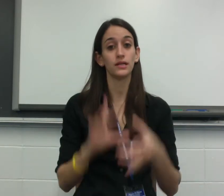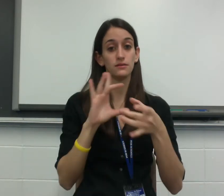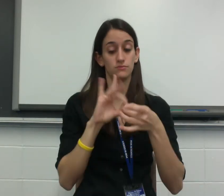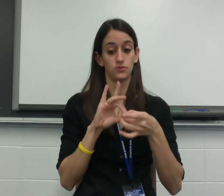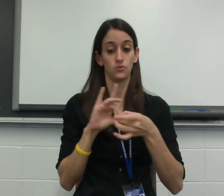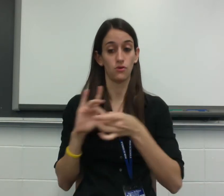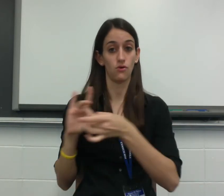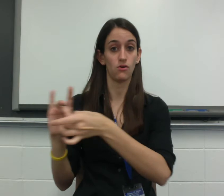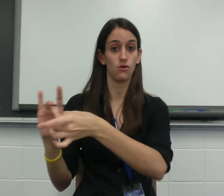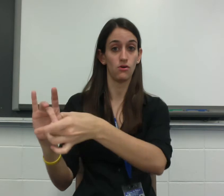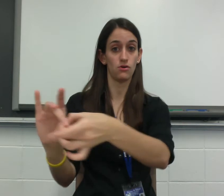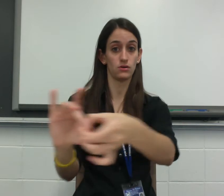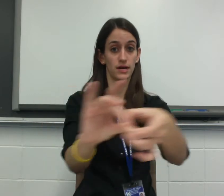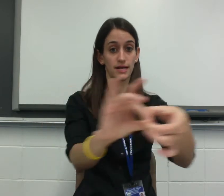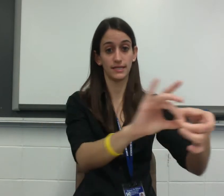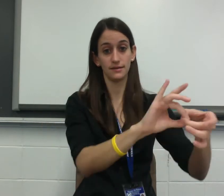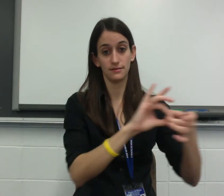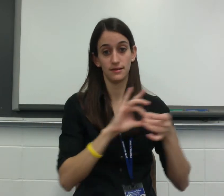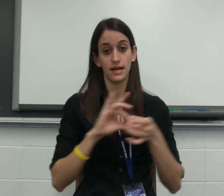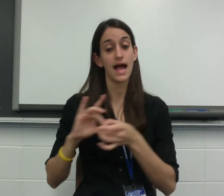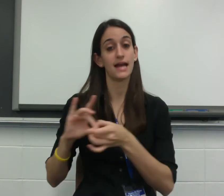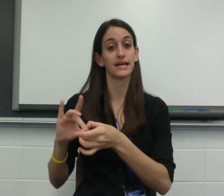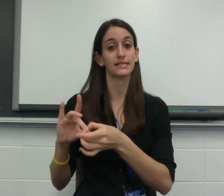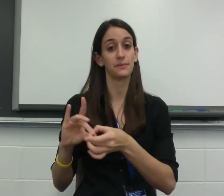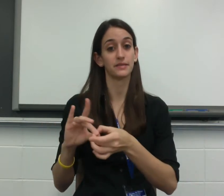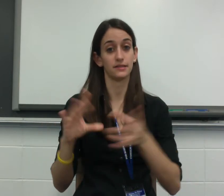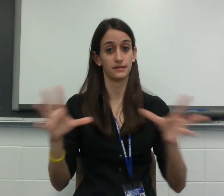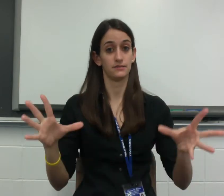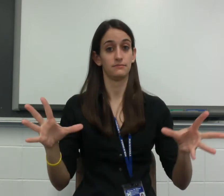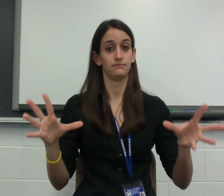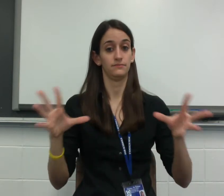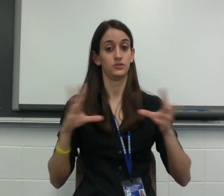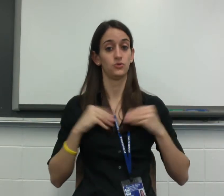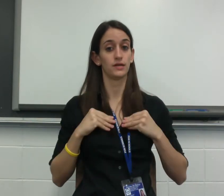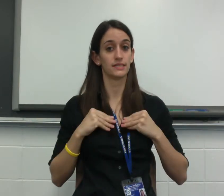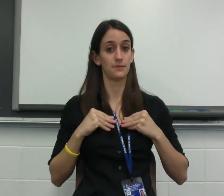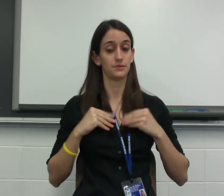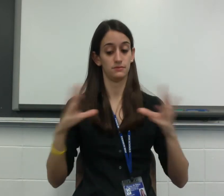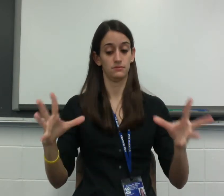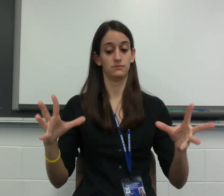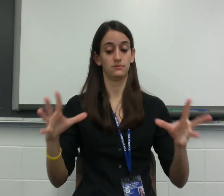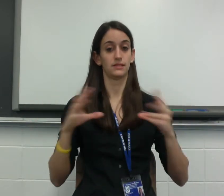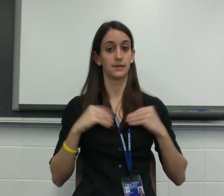Unity, so we're all connected. And acceptance. To accept,